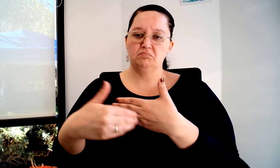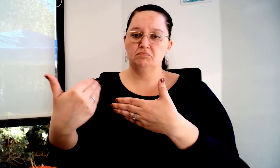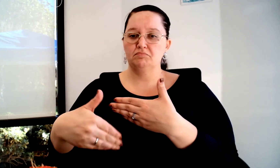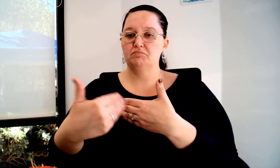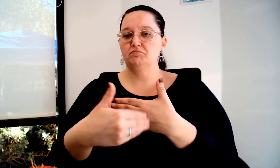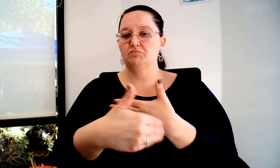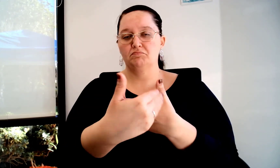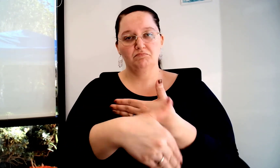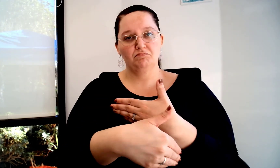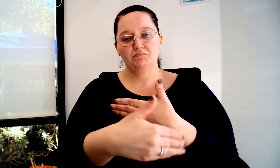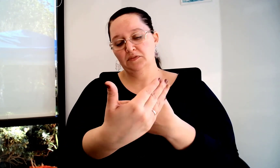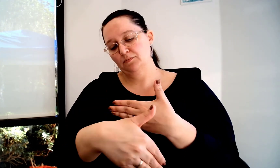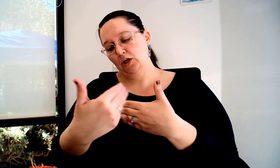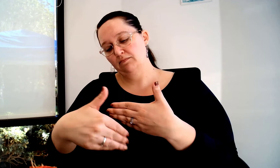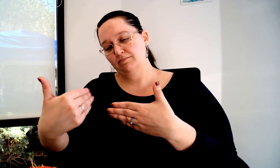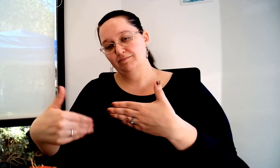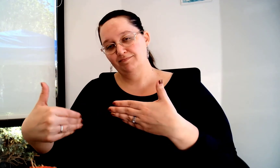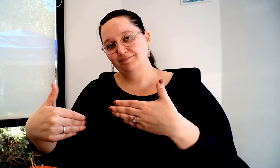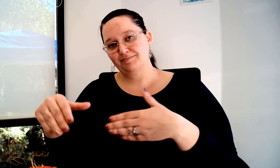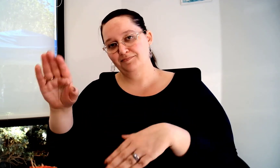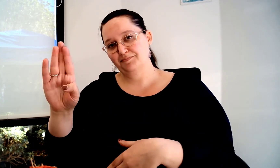do that. Bread.